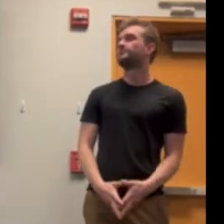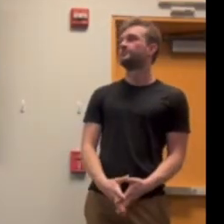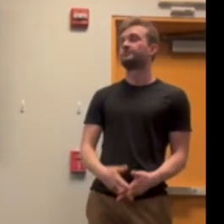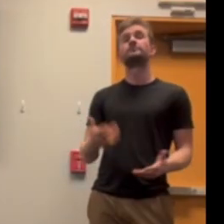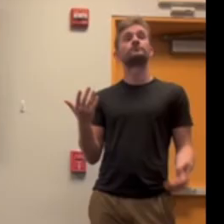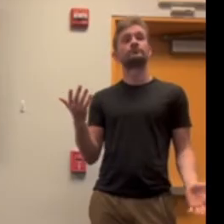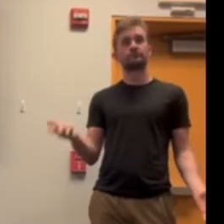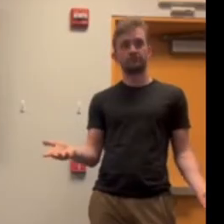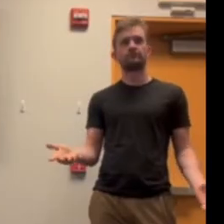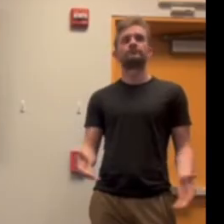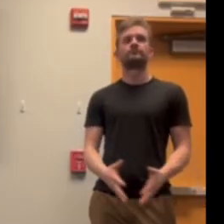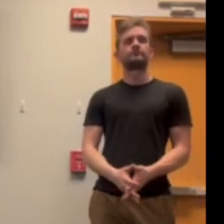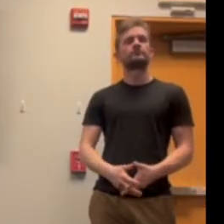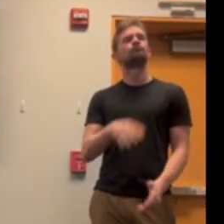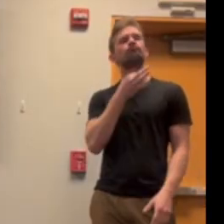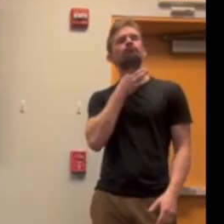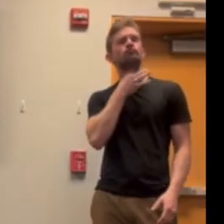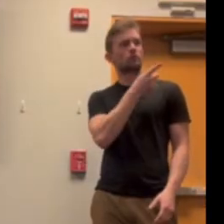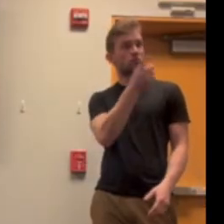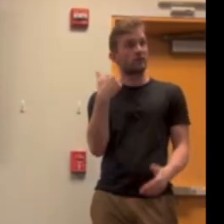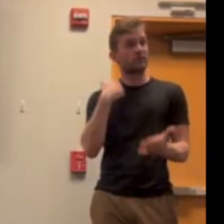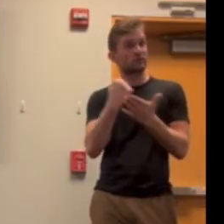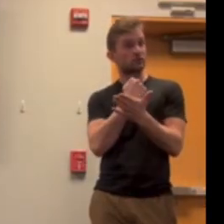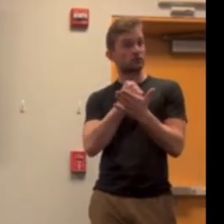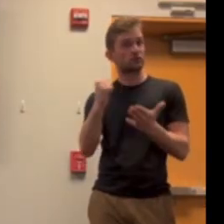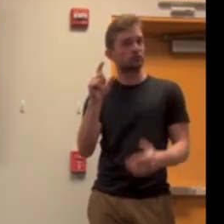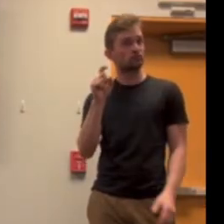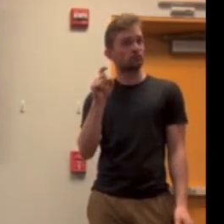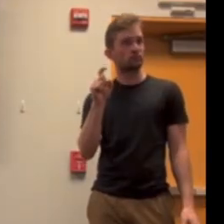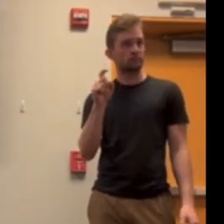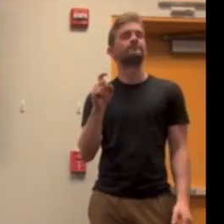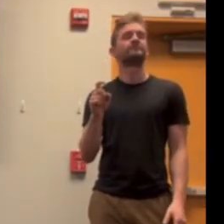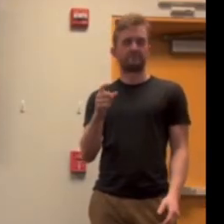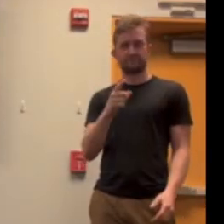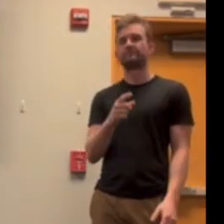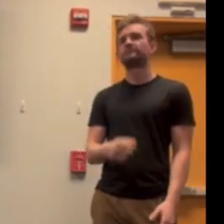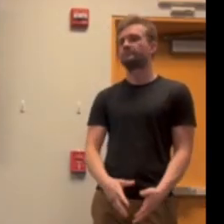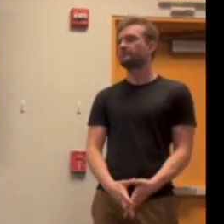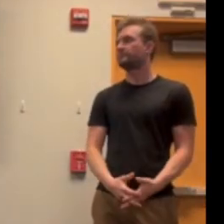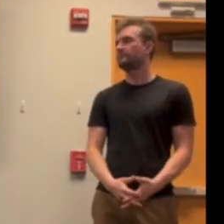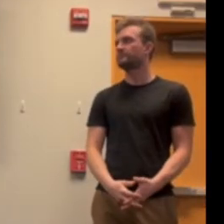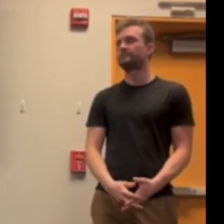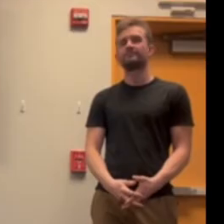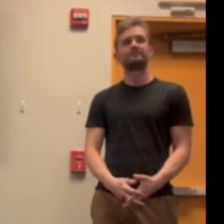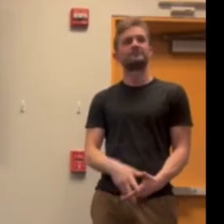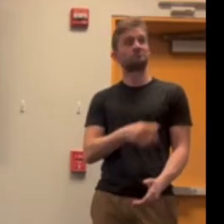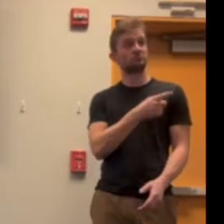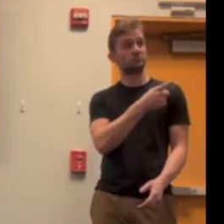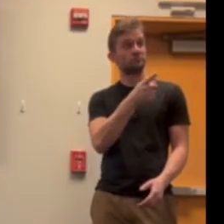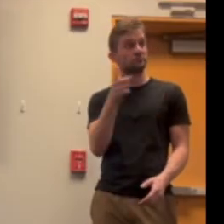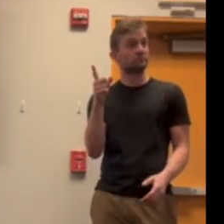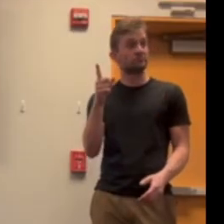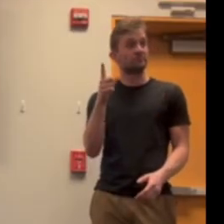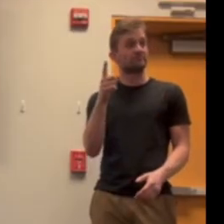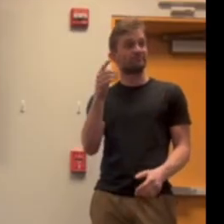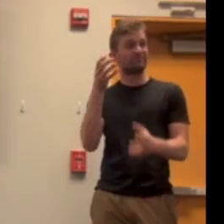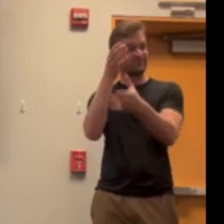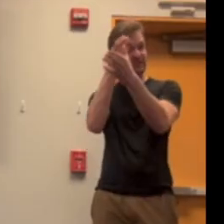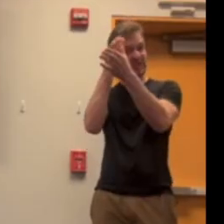how many of you have credit cards? Okay. How many of you are good with the credit cards? You think you're good with pay them